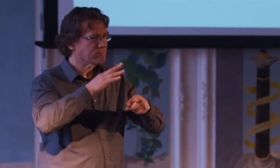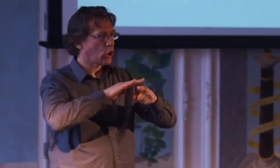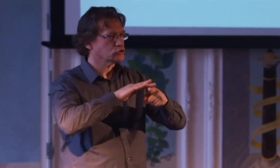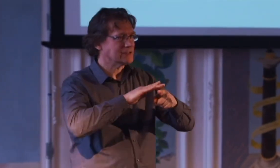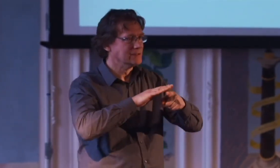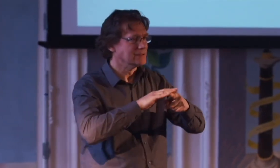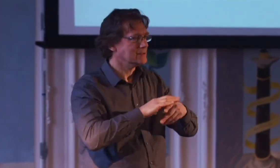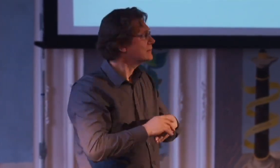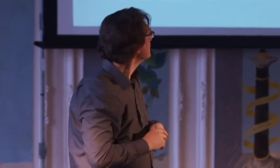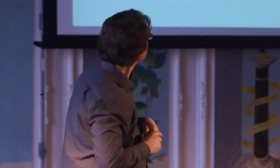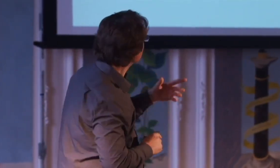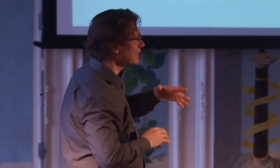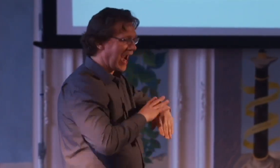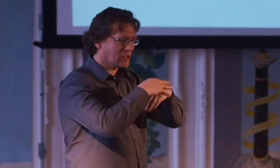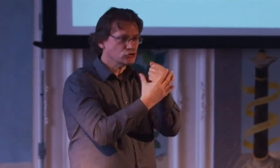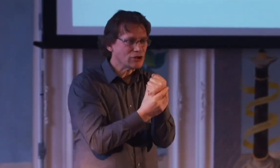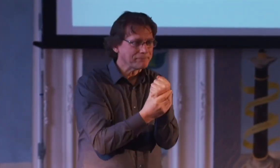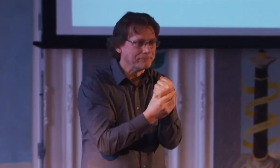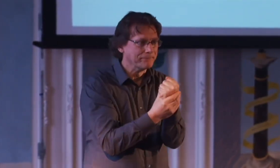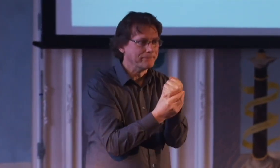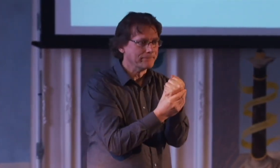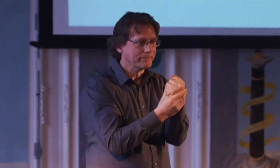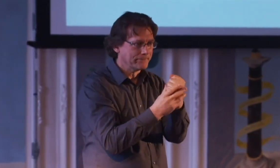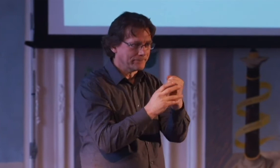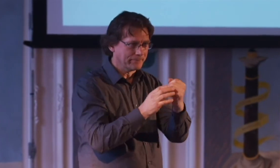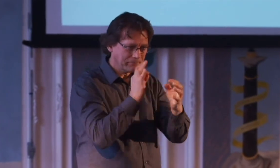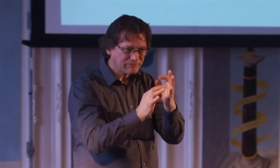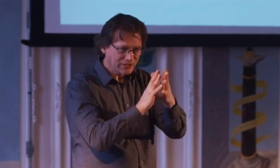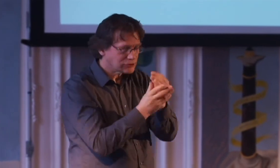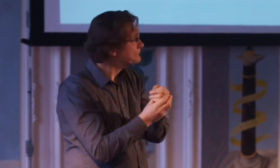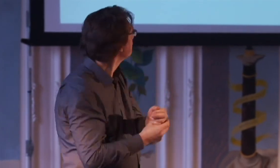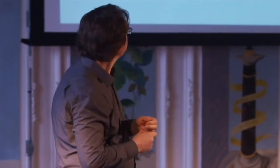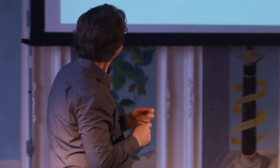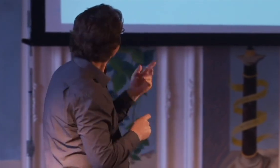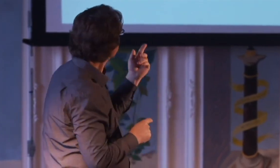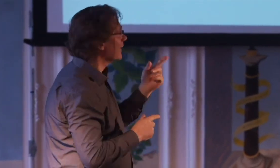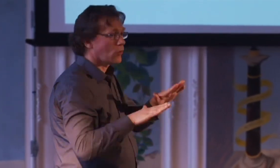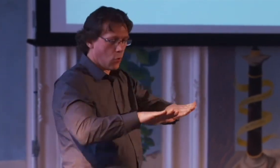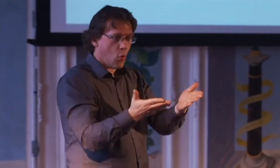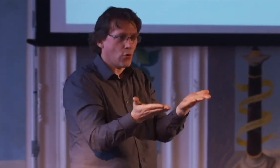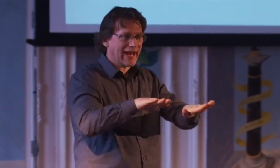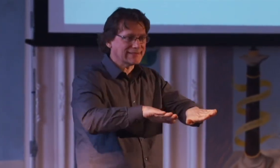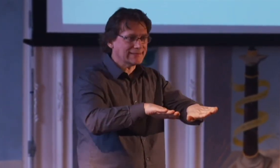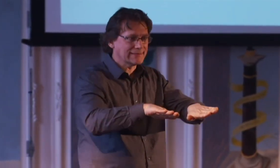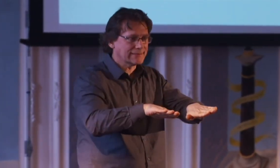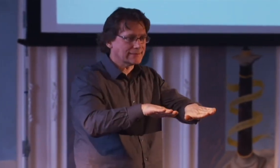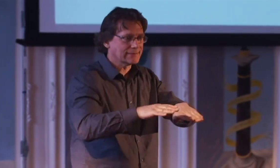So BSL, as I mentioned earlier, has its own phonology, but it's not like spoken language phonology. It is based on these 5 parameters: hand